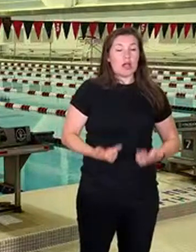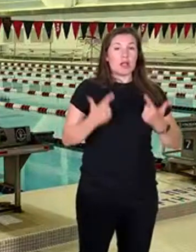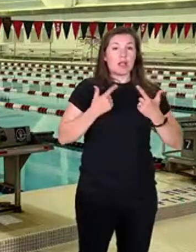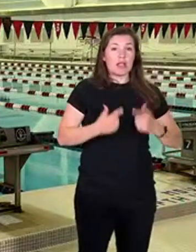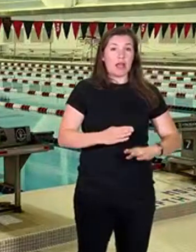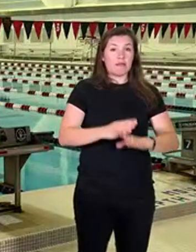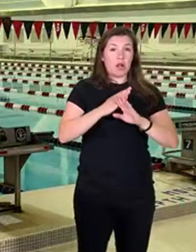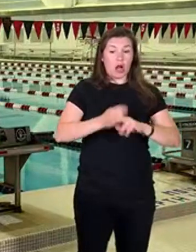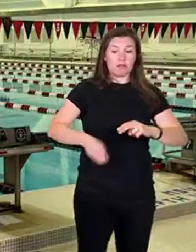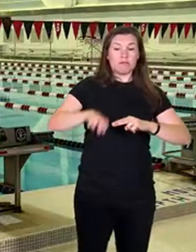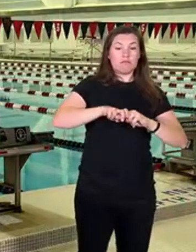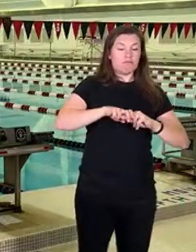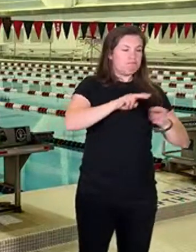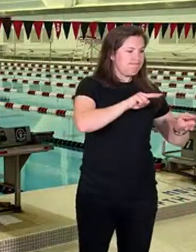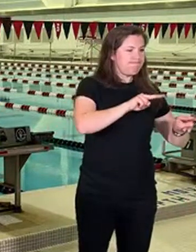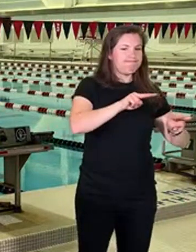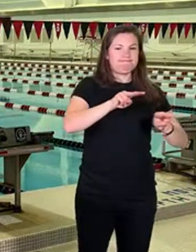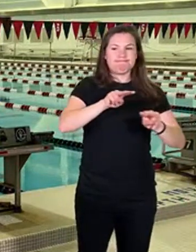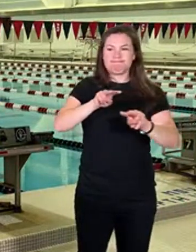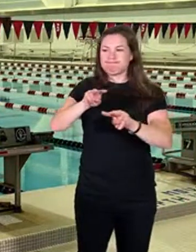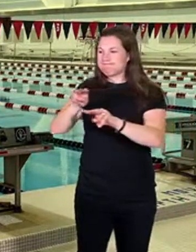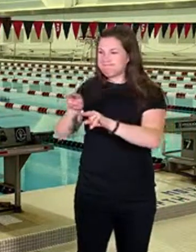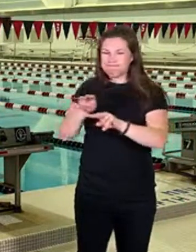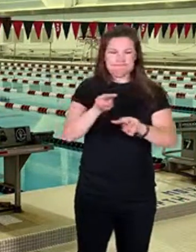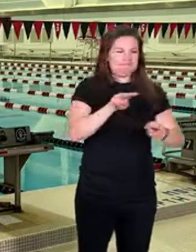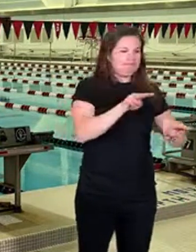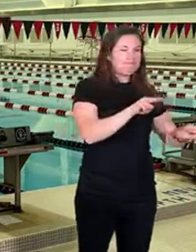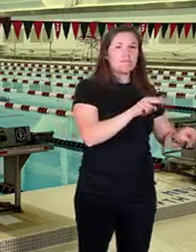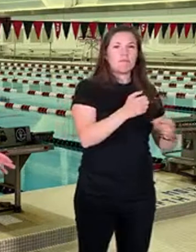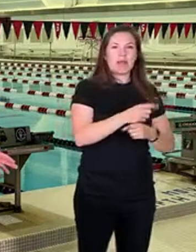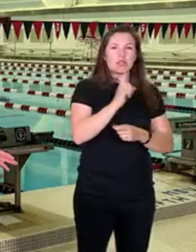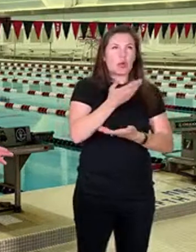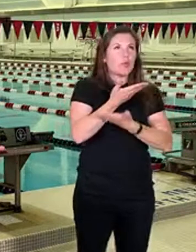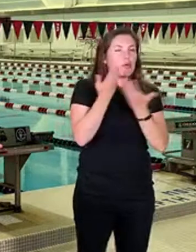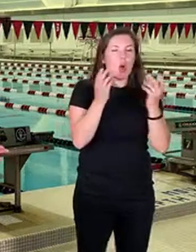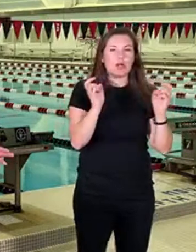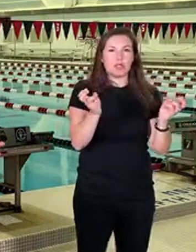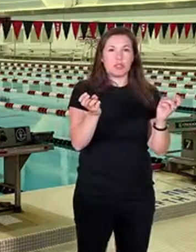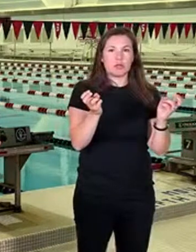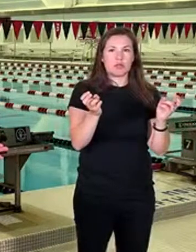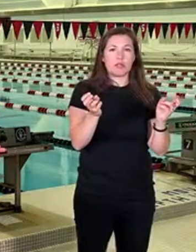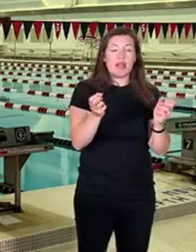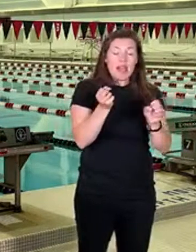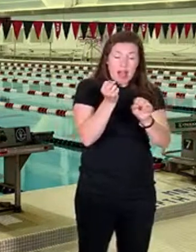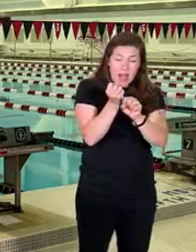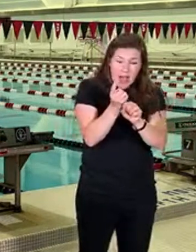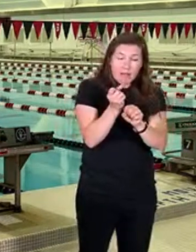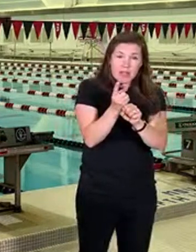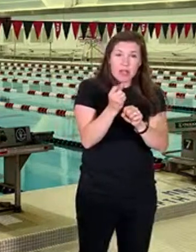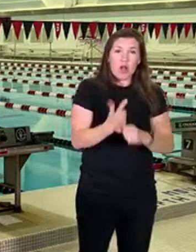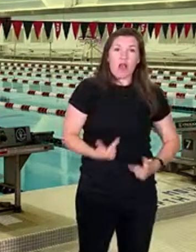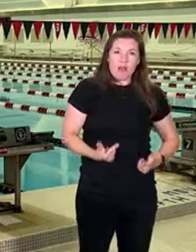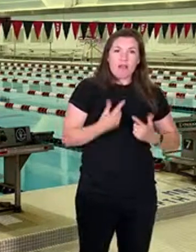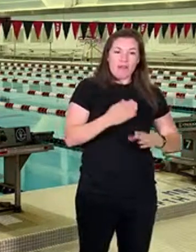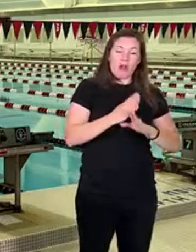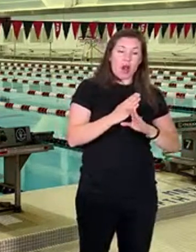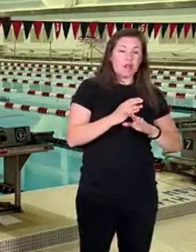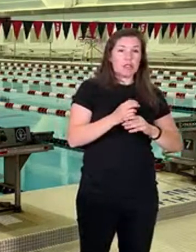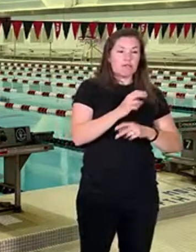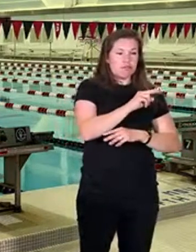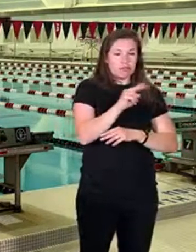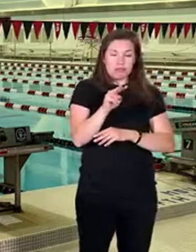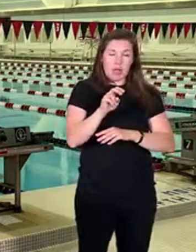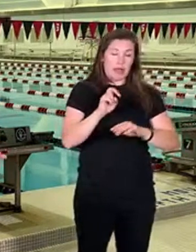their responsibility is to scan everything and ensure that there's no issues, and they've had every year lifeguards have to go out to